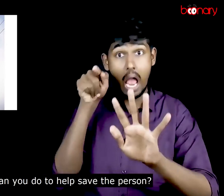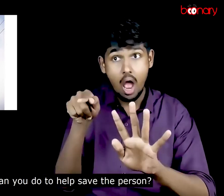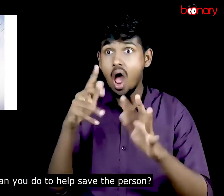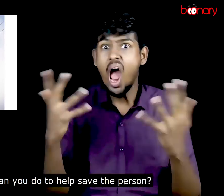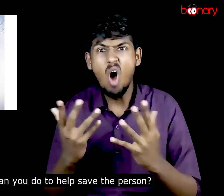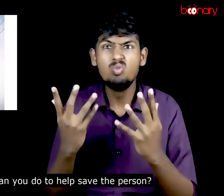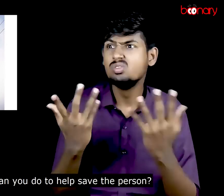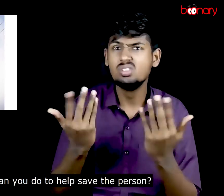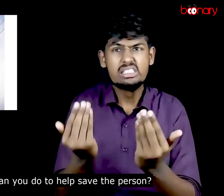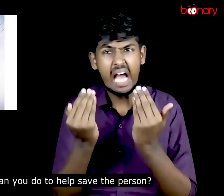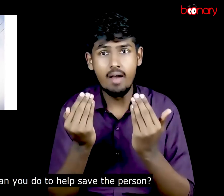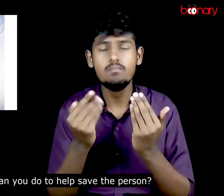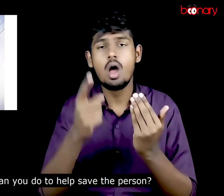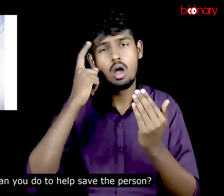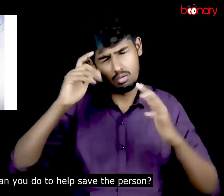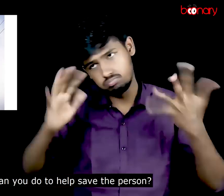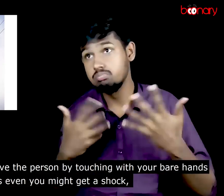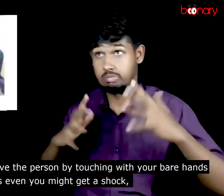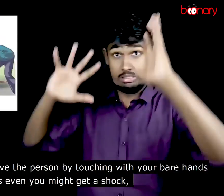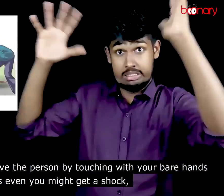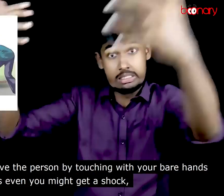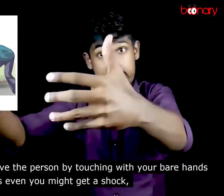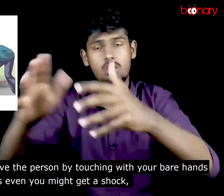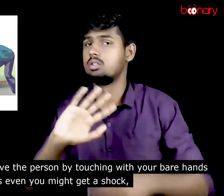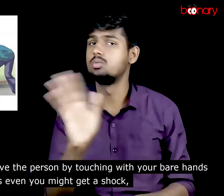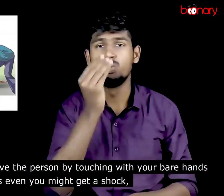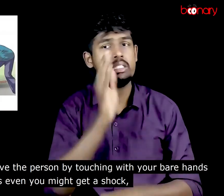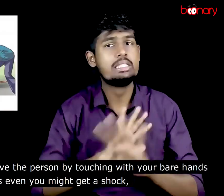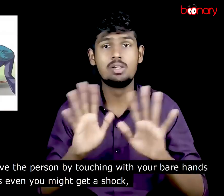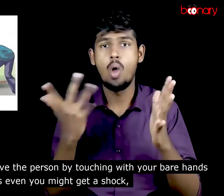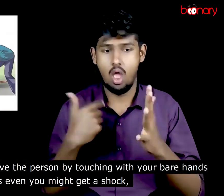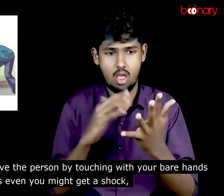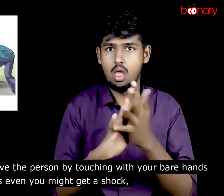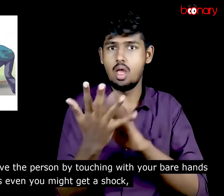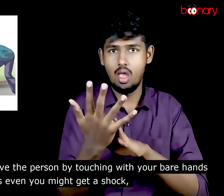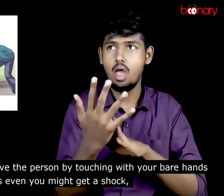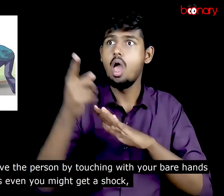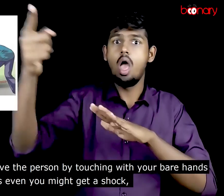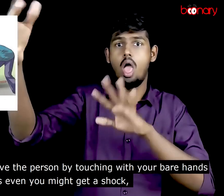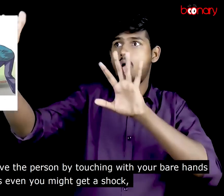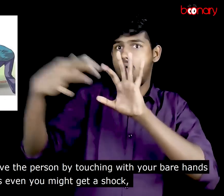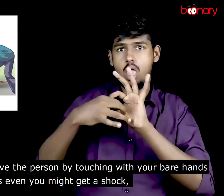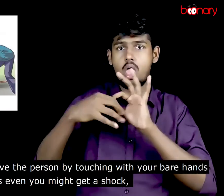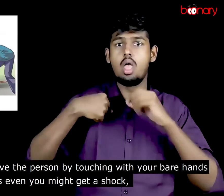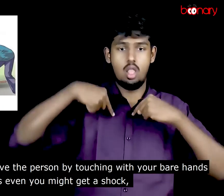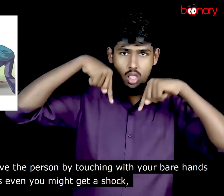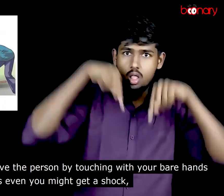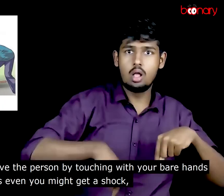can you do to help save the person? Do not try to save the person by touching with your bare hands, as even you might get a